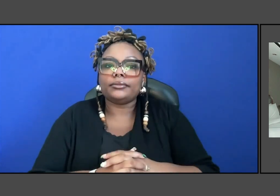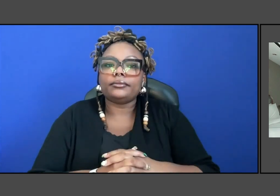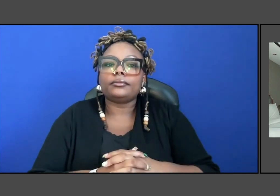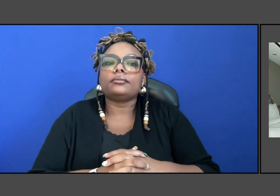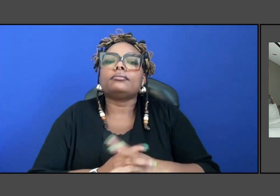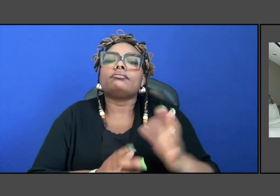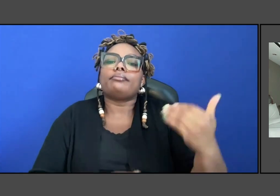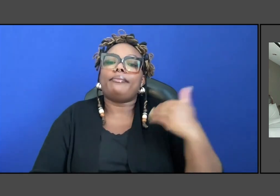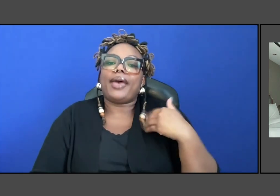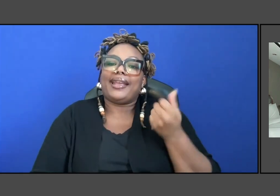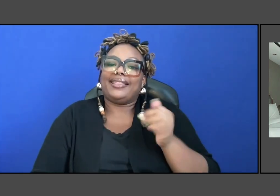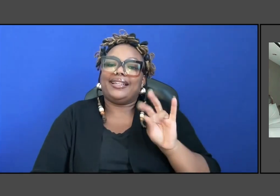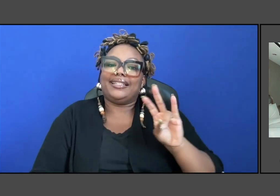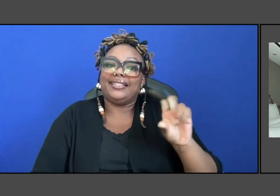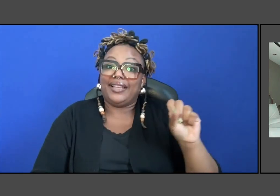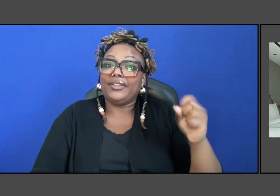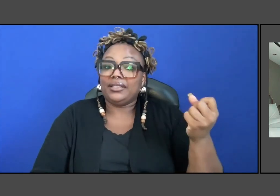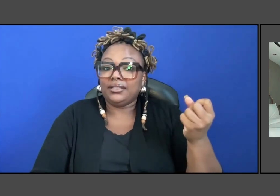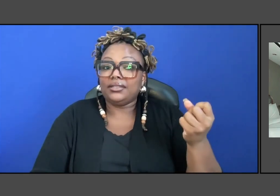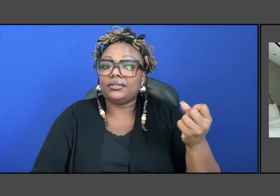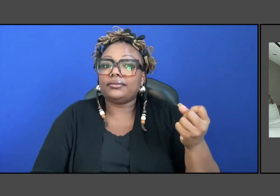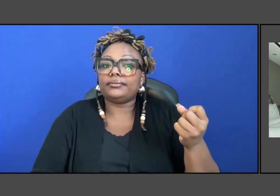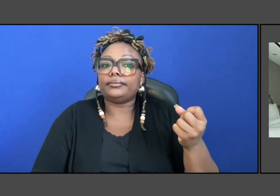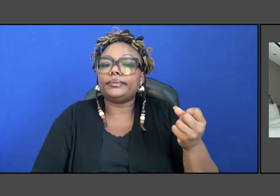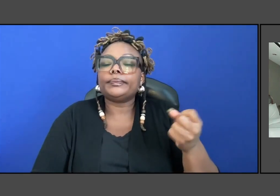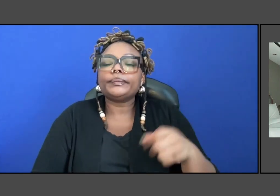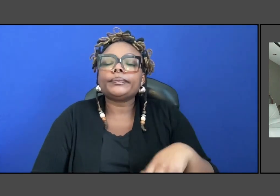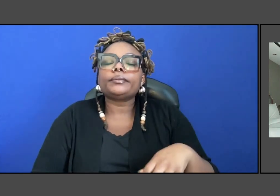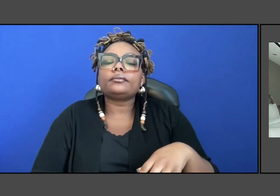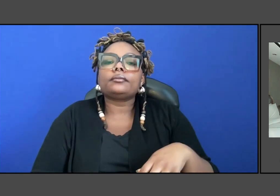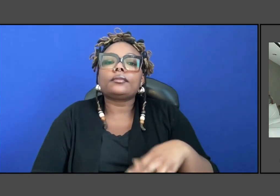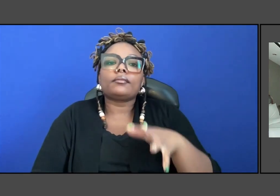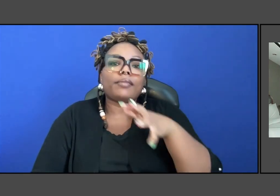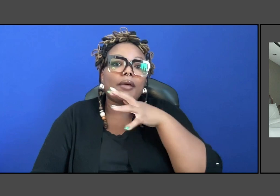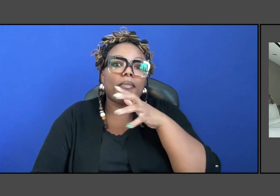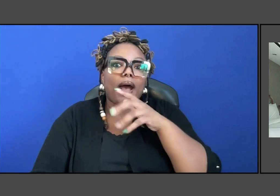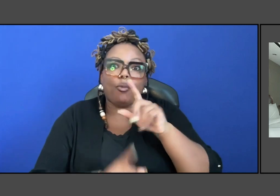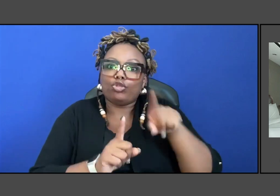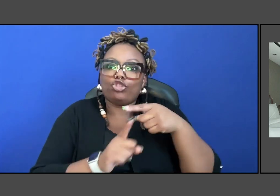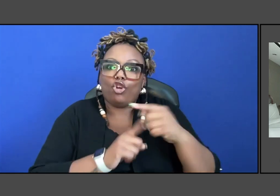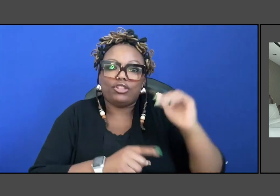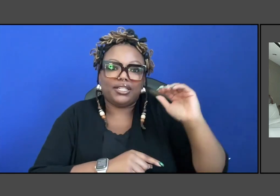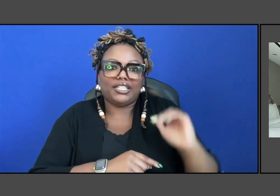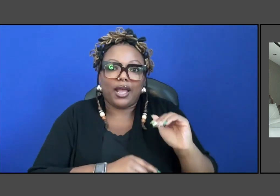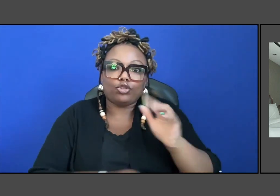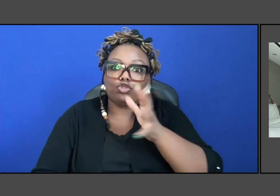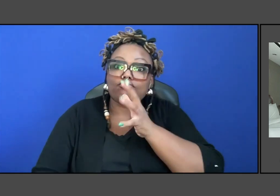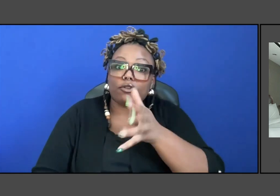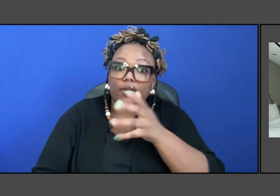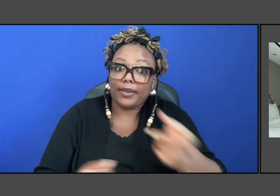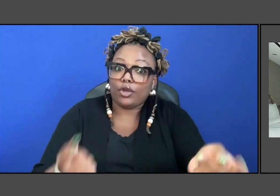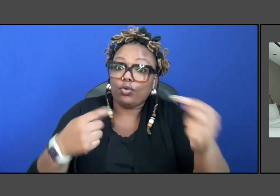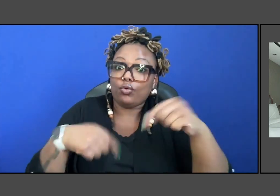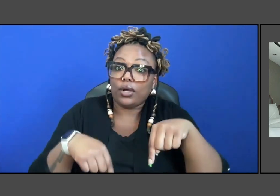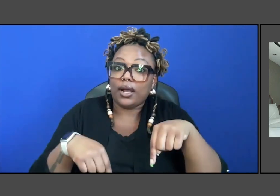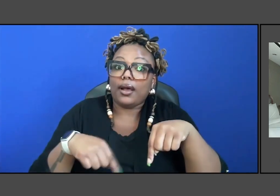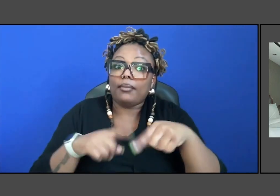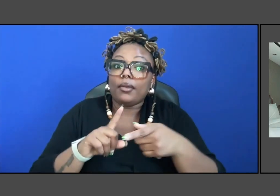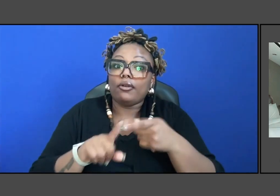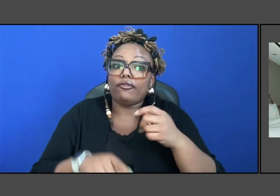1970s. And she was an only child to my grandmother that I mentioned that had come from Coahuila.